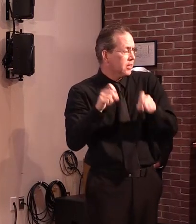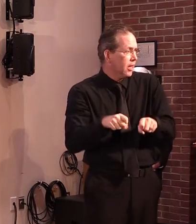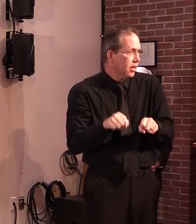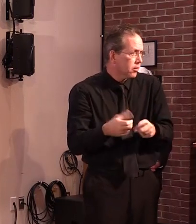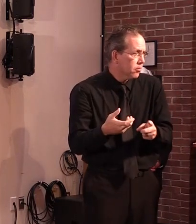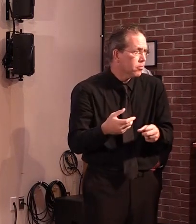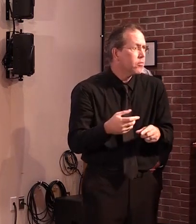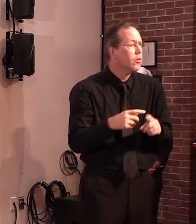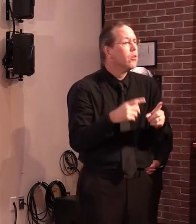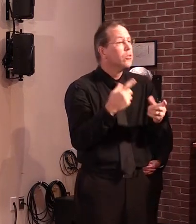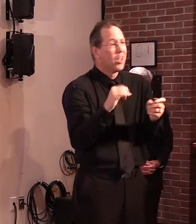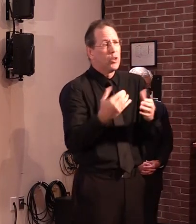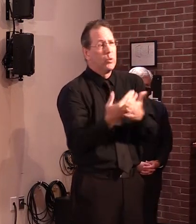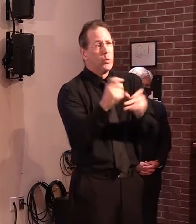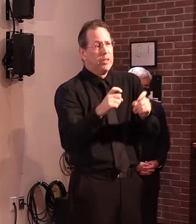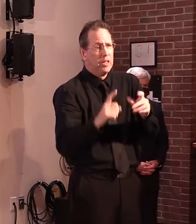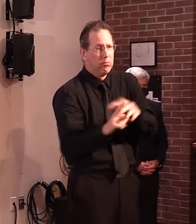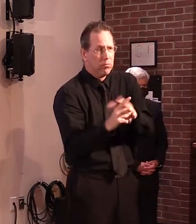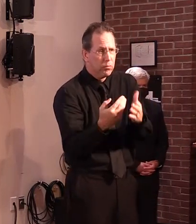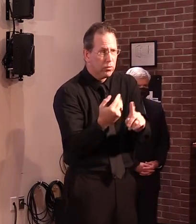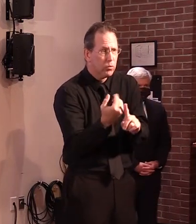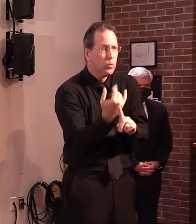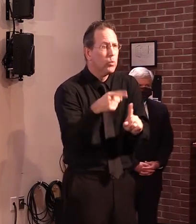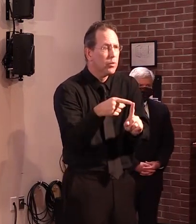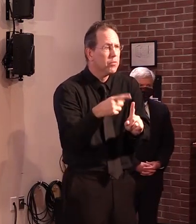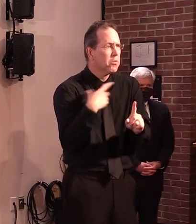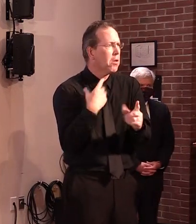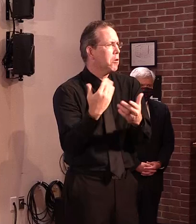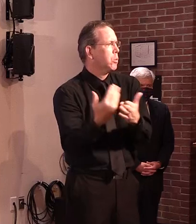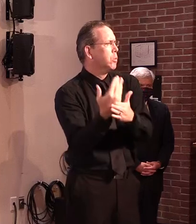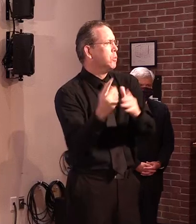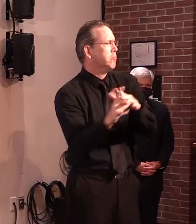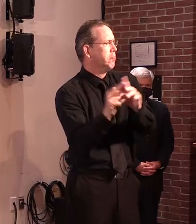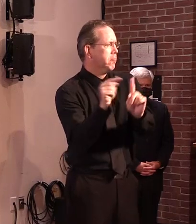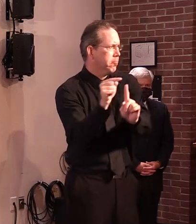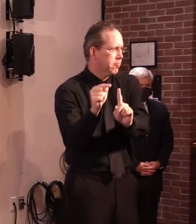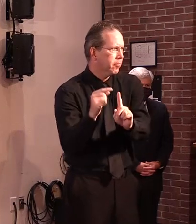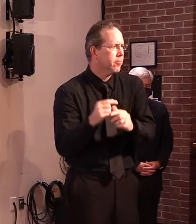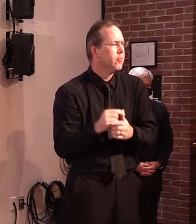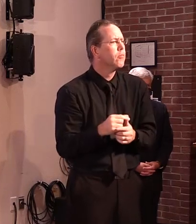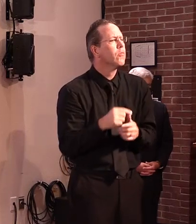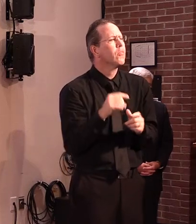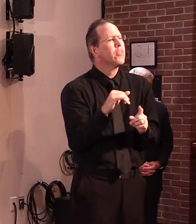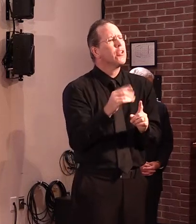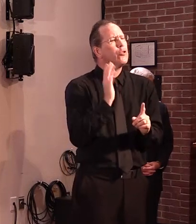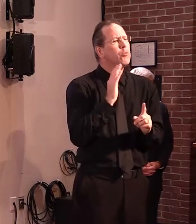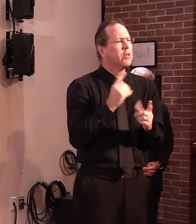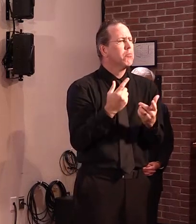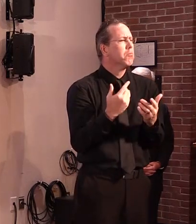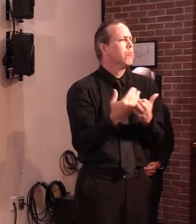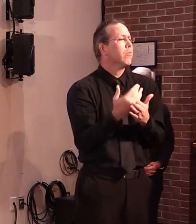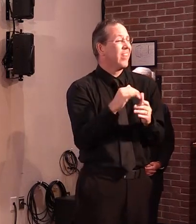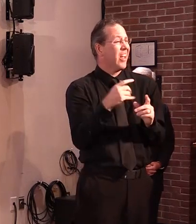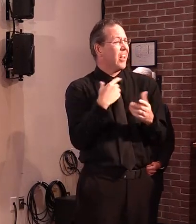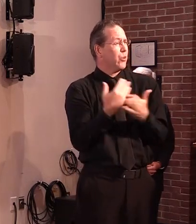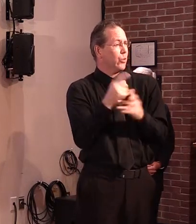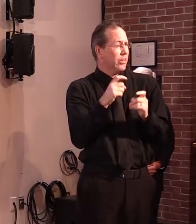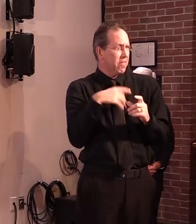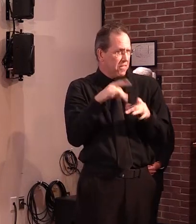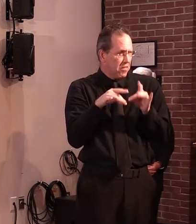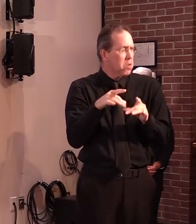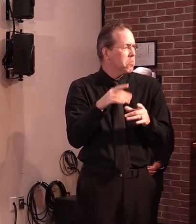higher degree of sensitivity and specificity than the first generation tests. Thank you. Thank